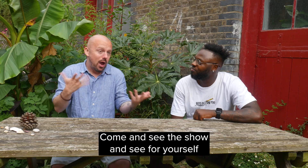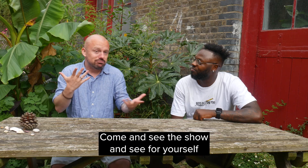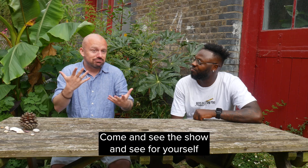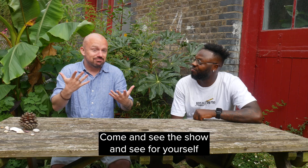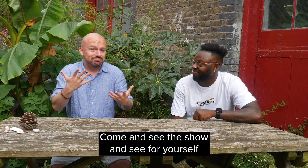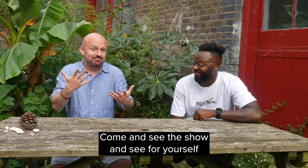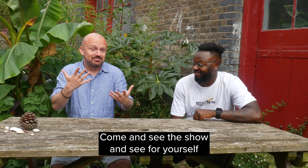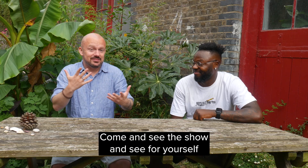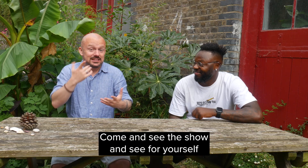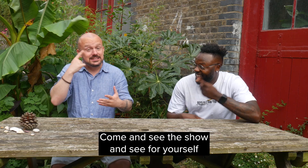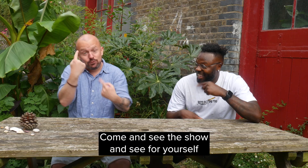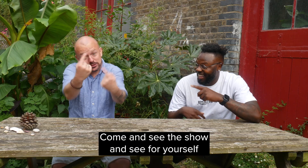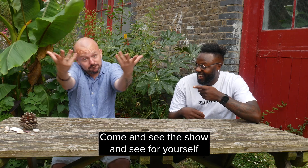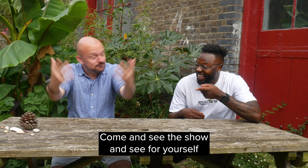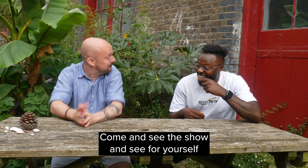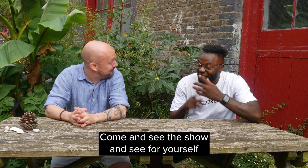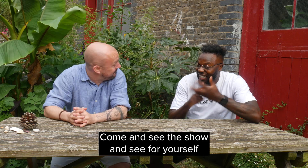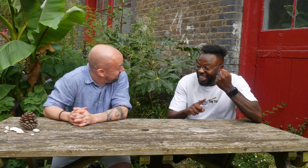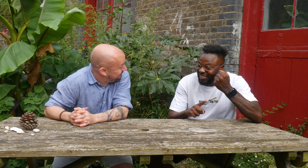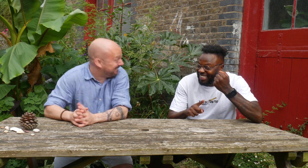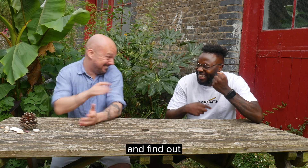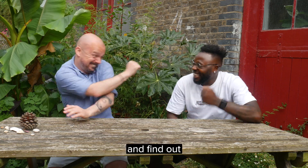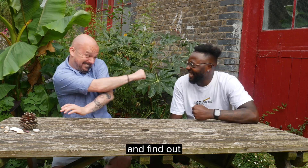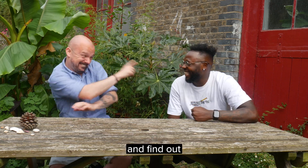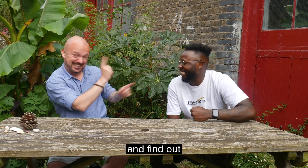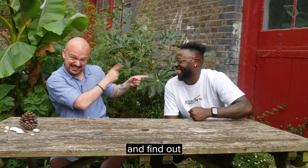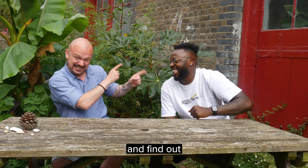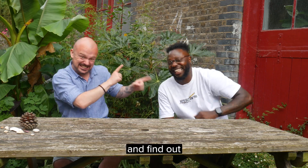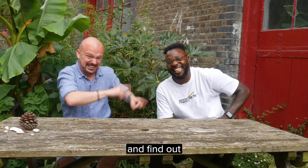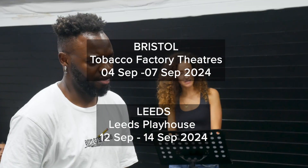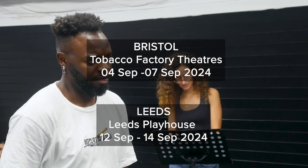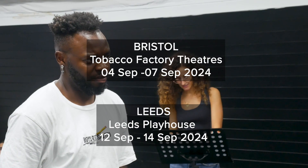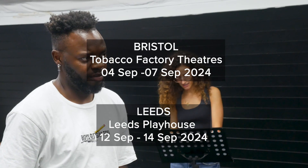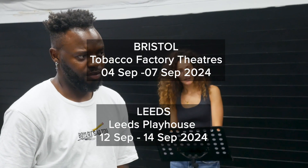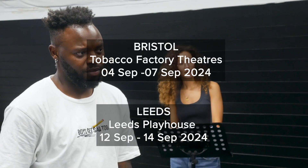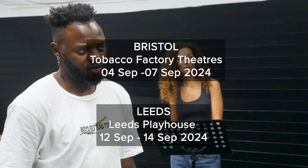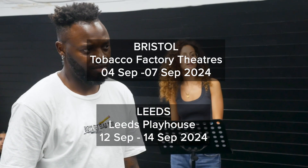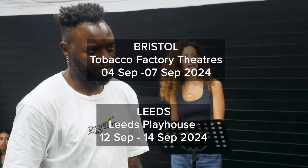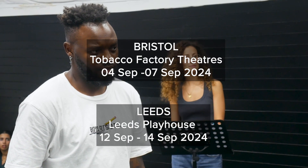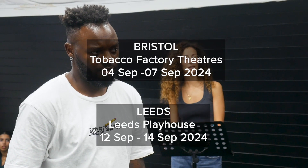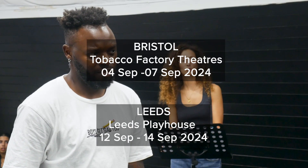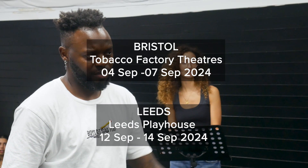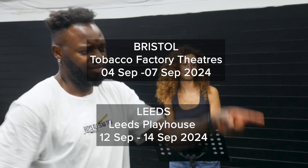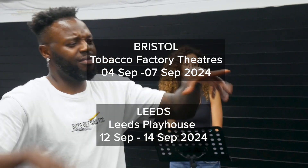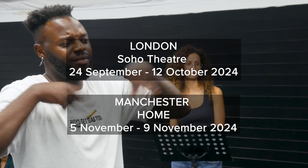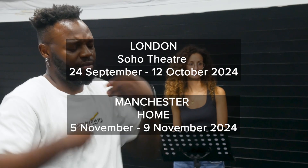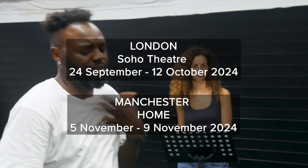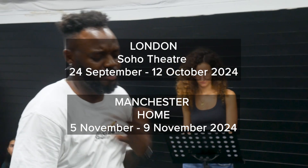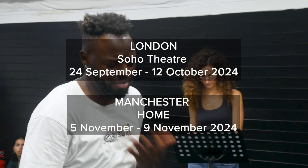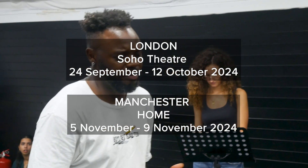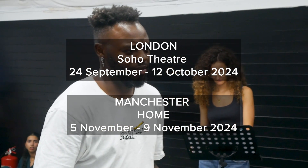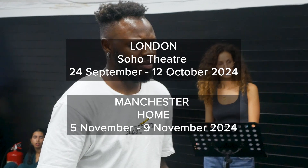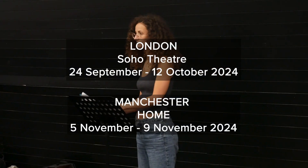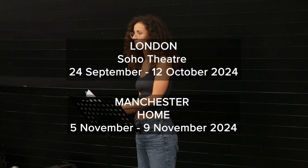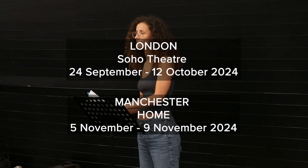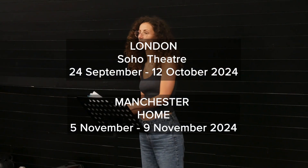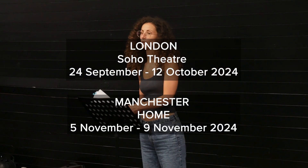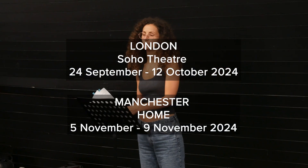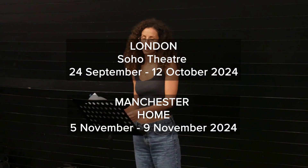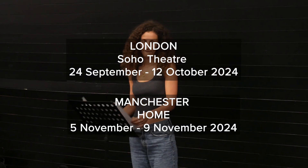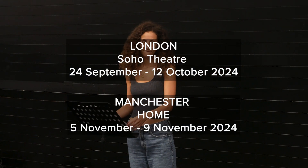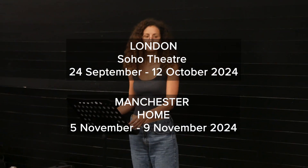was